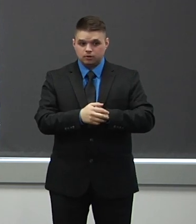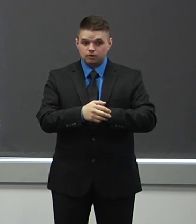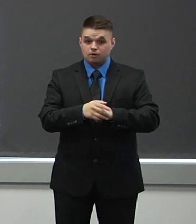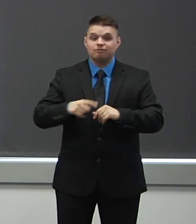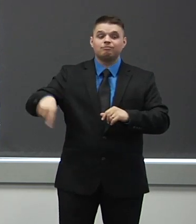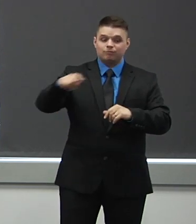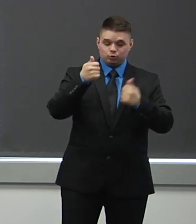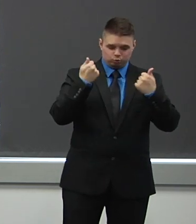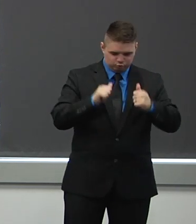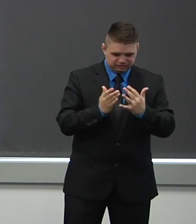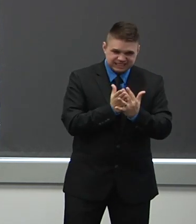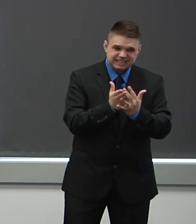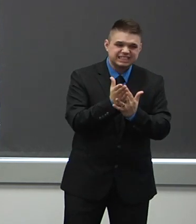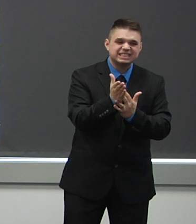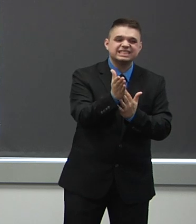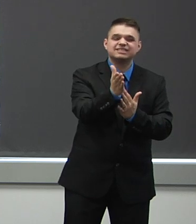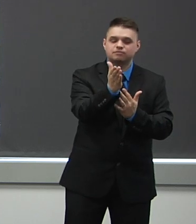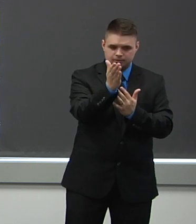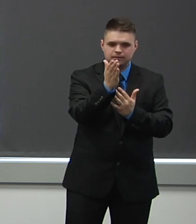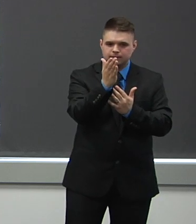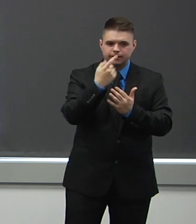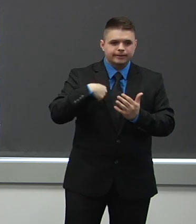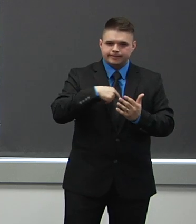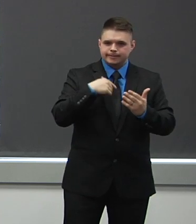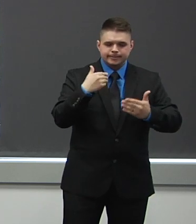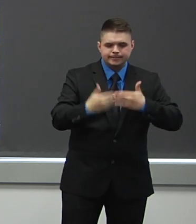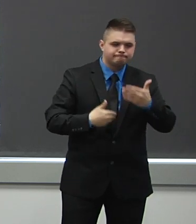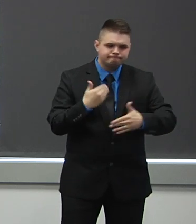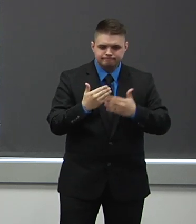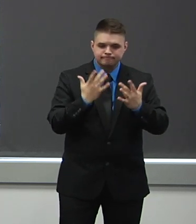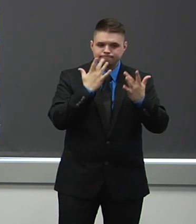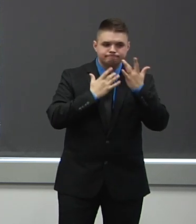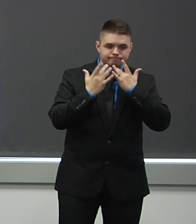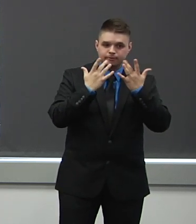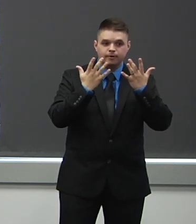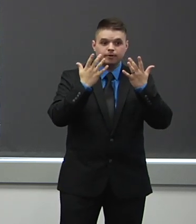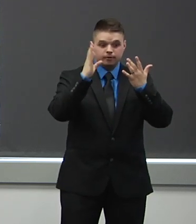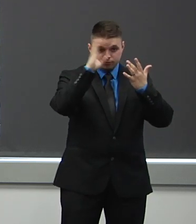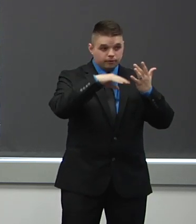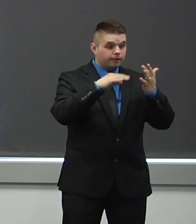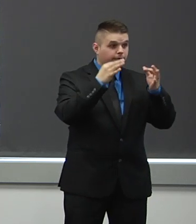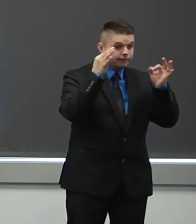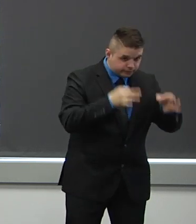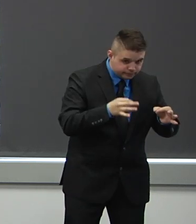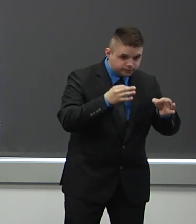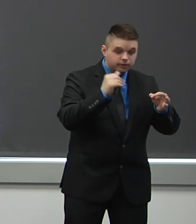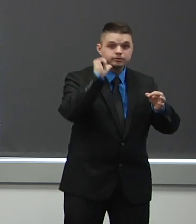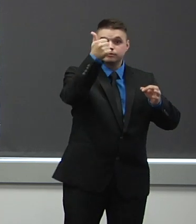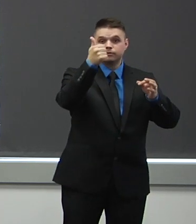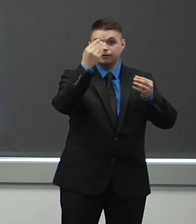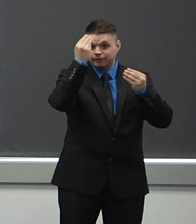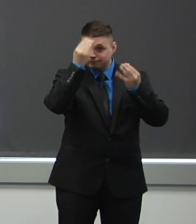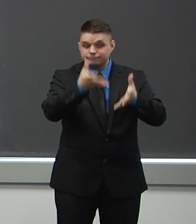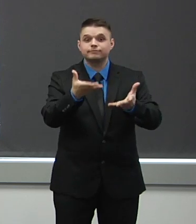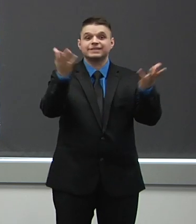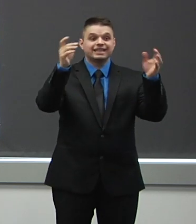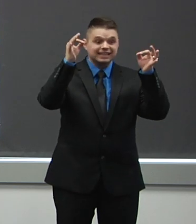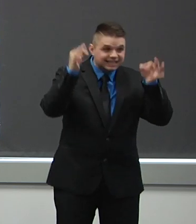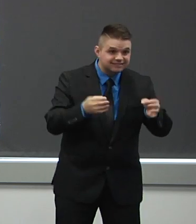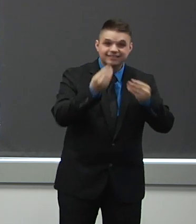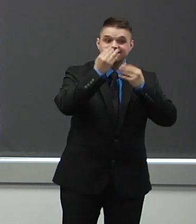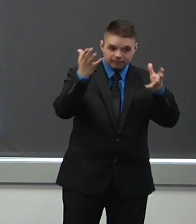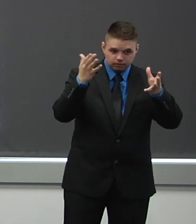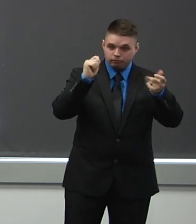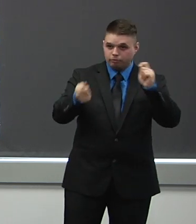doing this in an iterative process. We've really been trying to make decisions as we understand conditions on the ground in